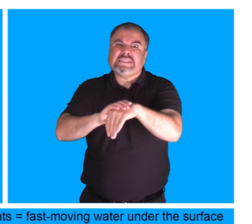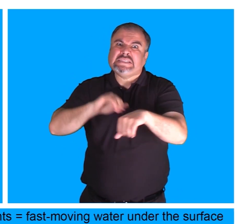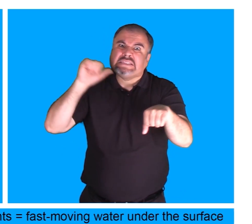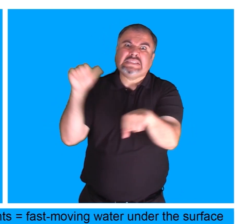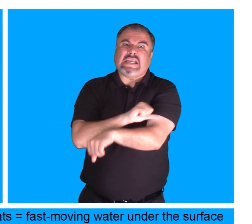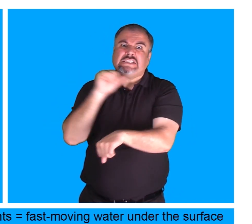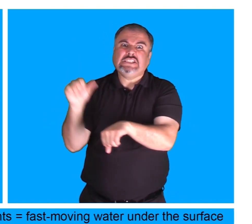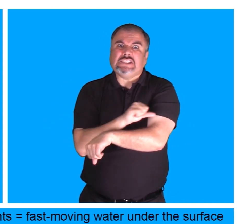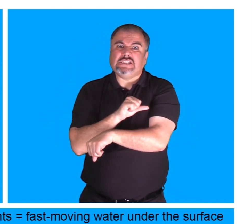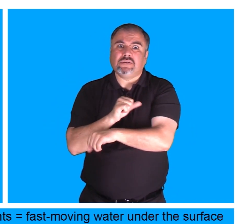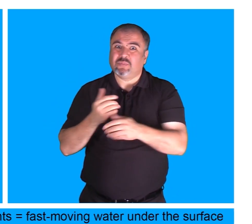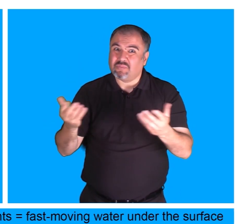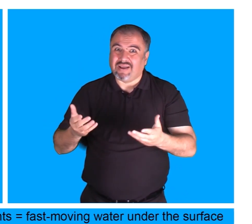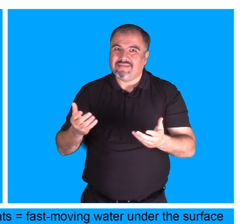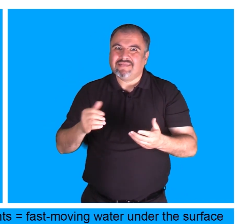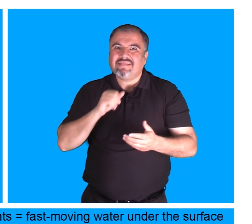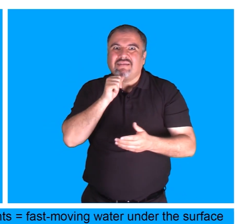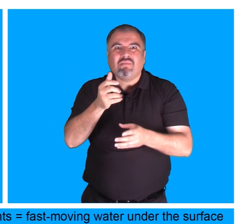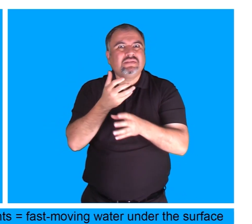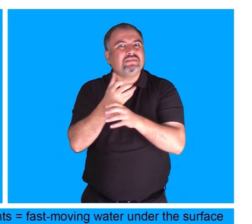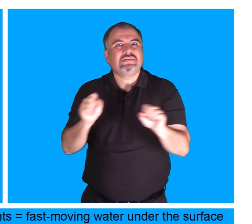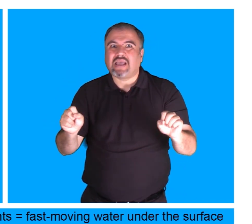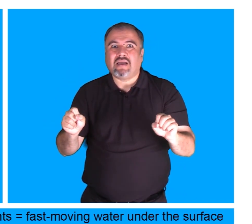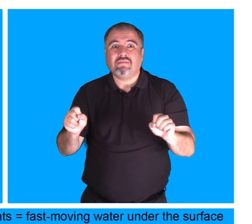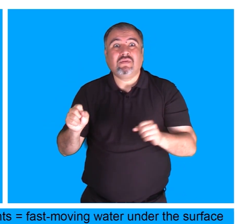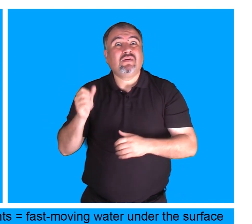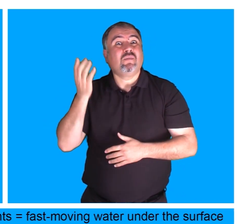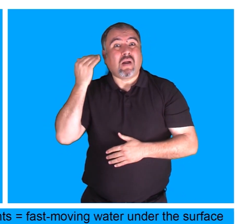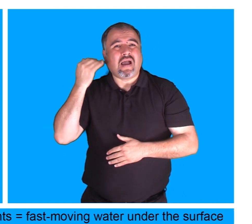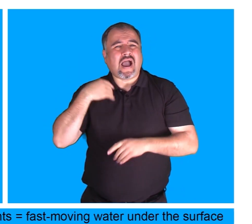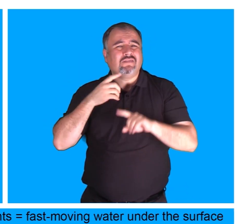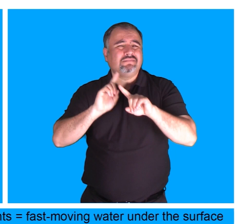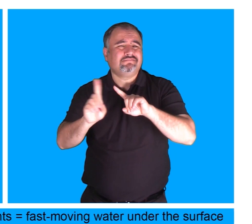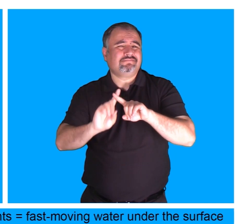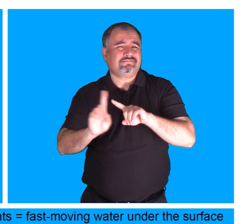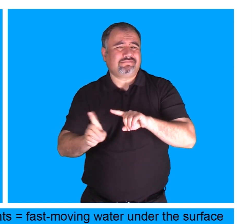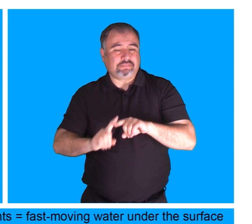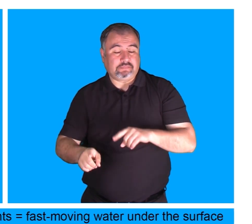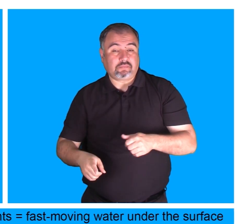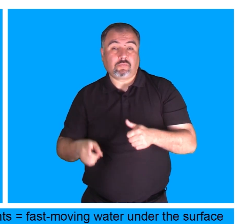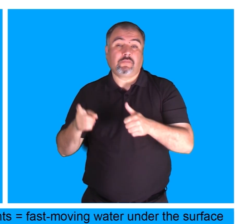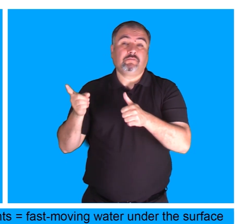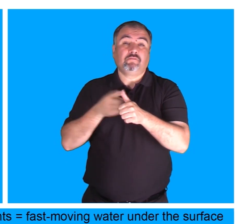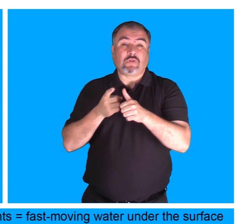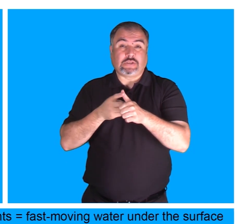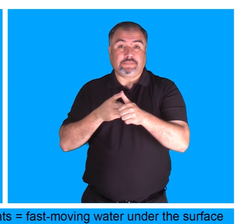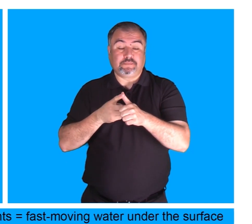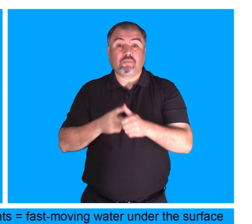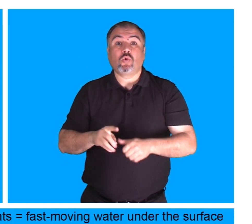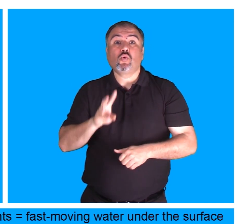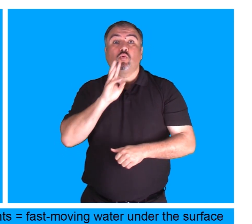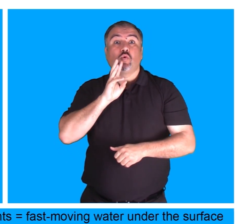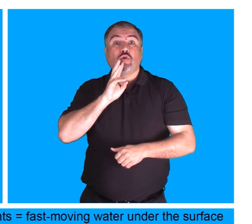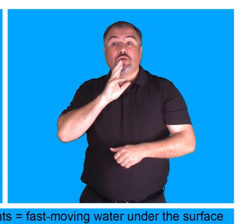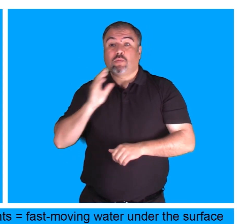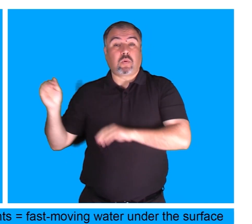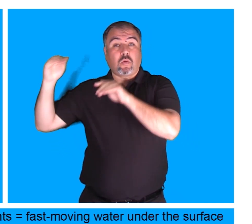The posted sign warns about dangers, like the tide can pull you out into the water.